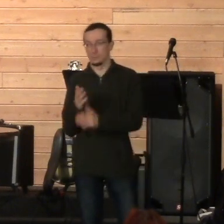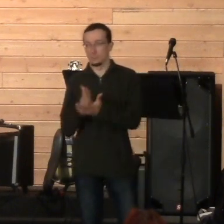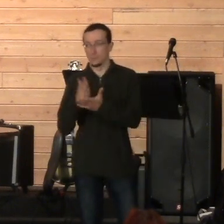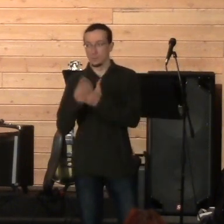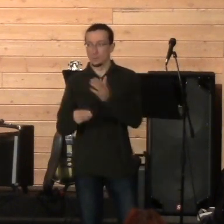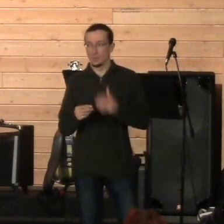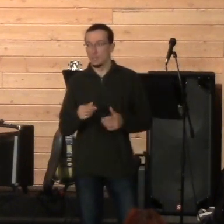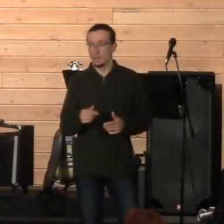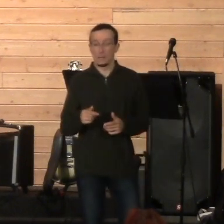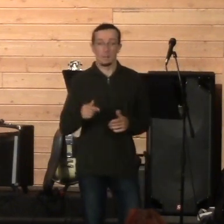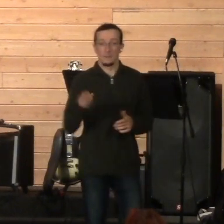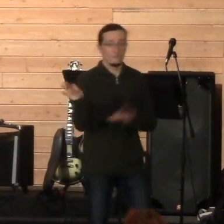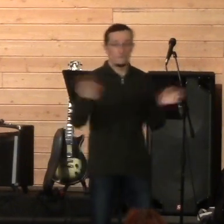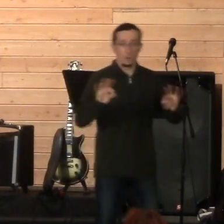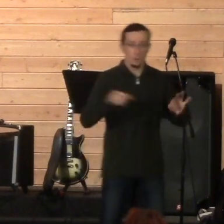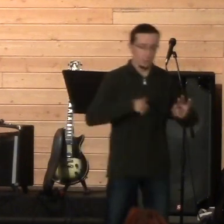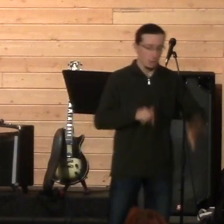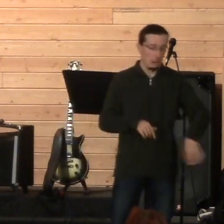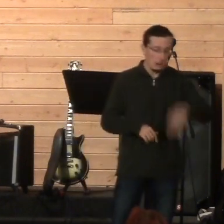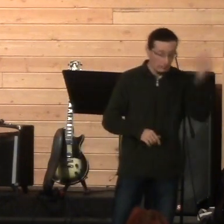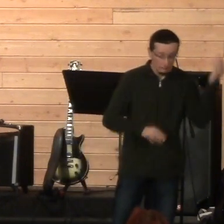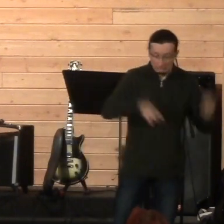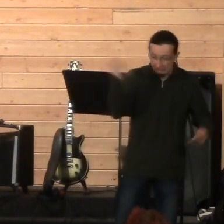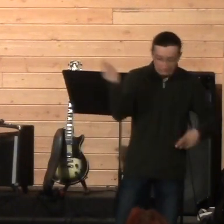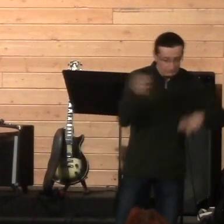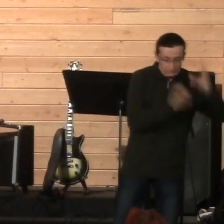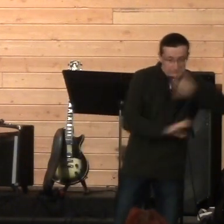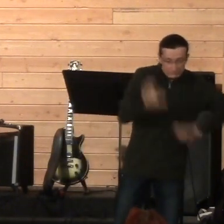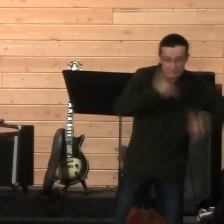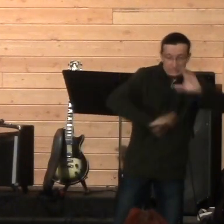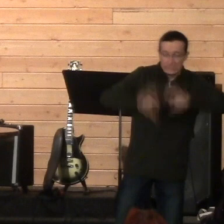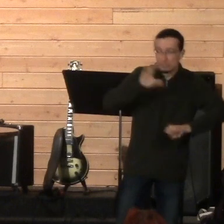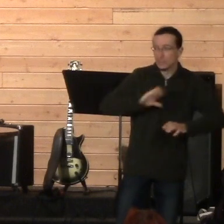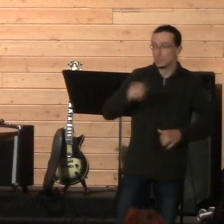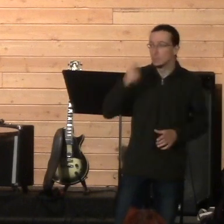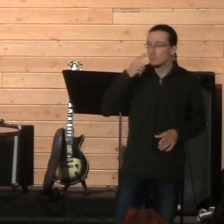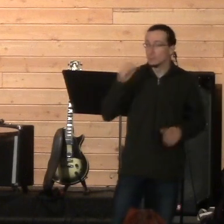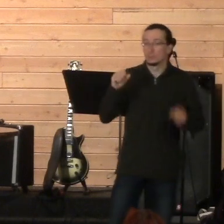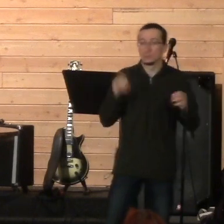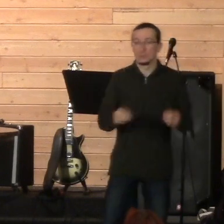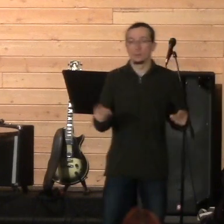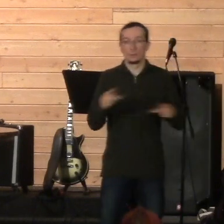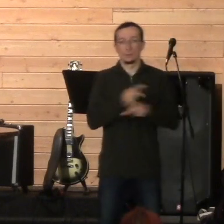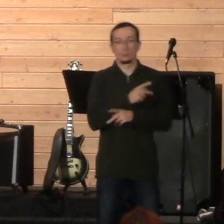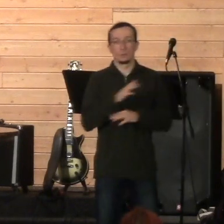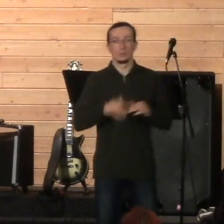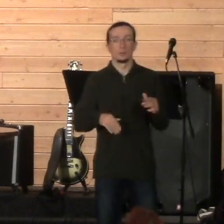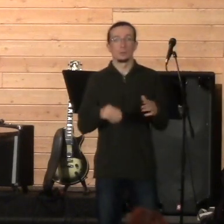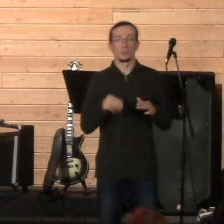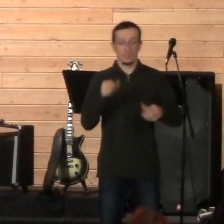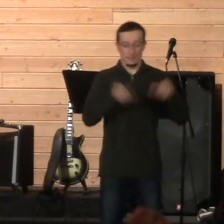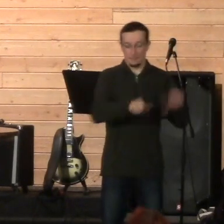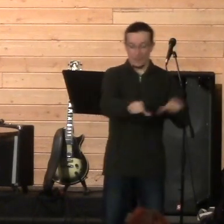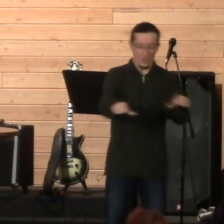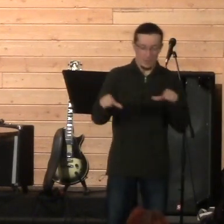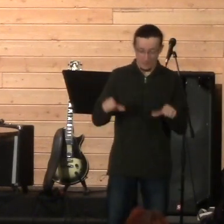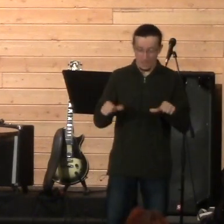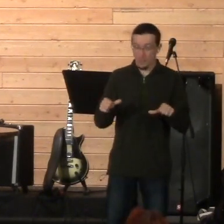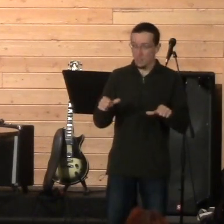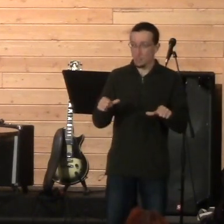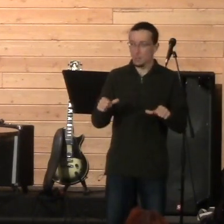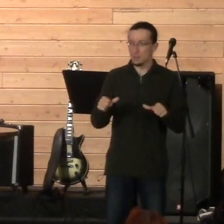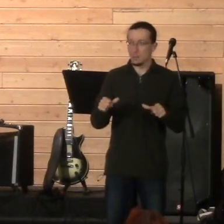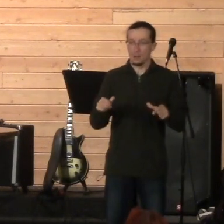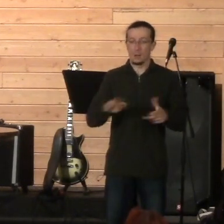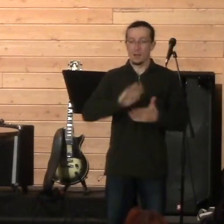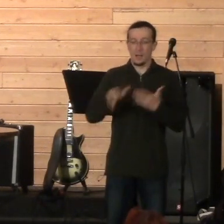I'm flipping over furniture. I'm like, there is nothing worse than finishing a puzzle that has a missing